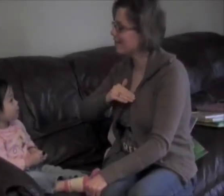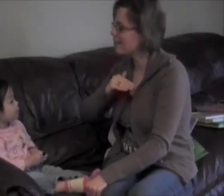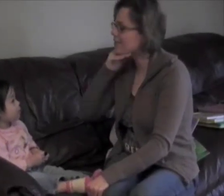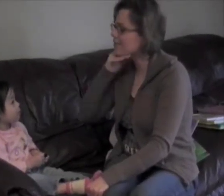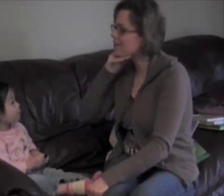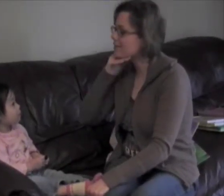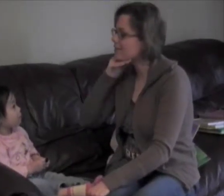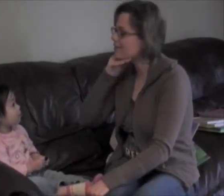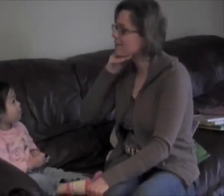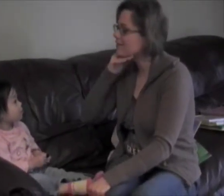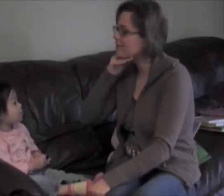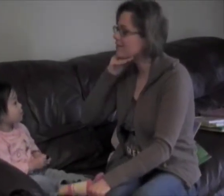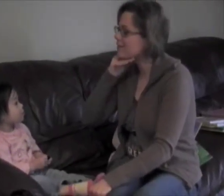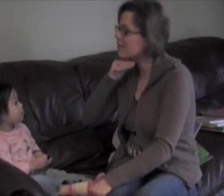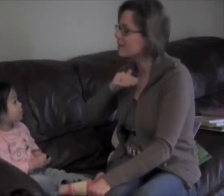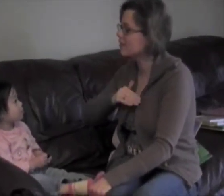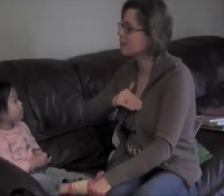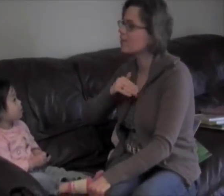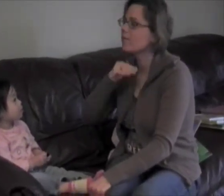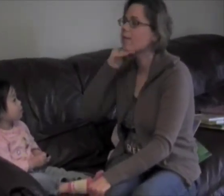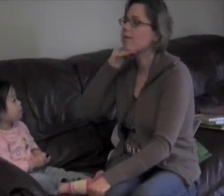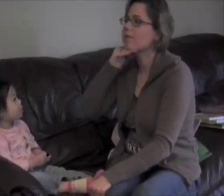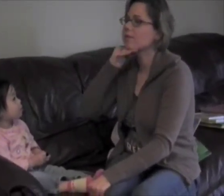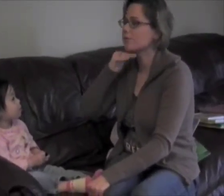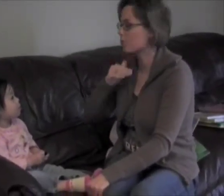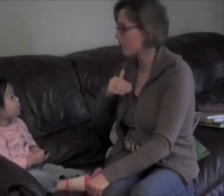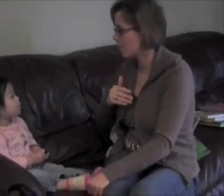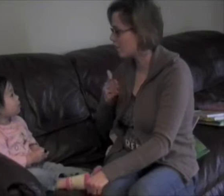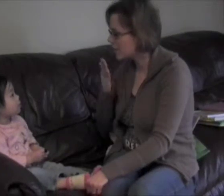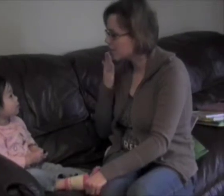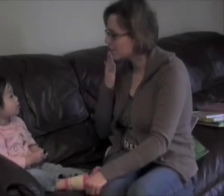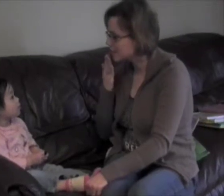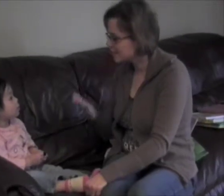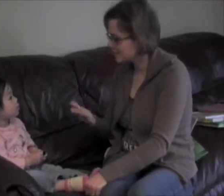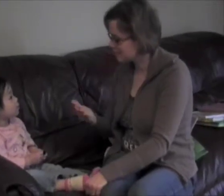Uh-huh. And this one? You might not know it. Full. What's this one?